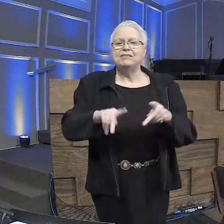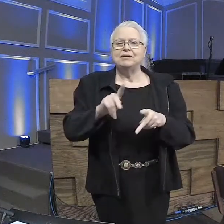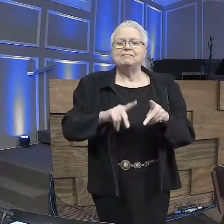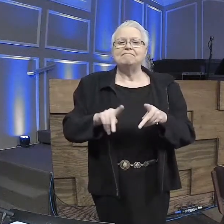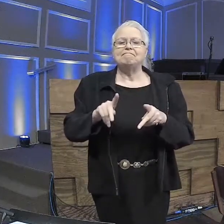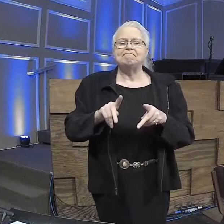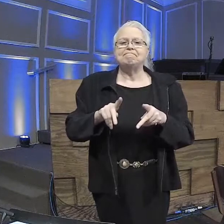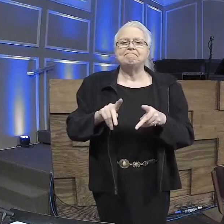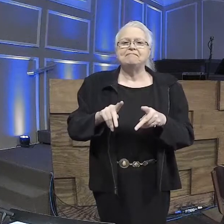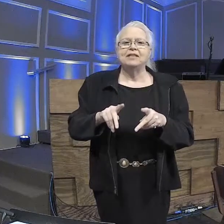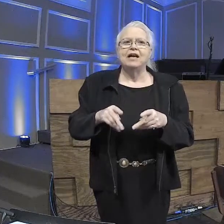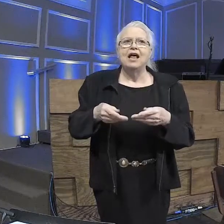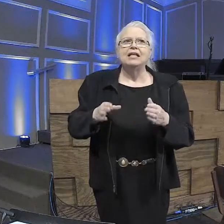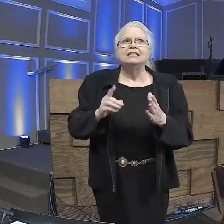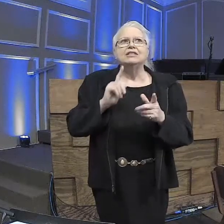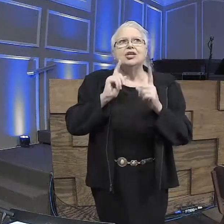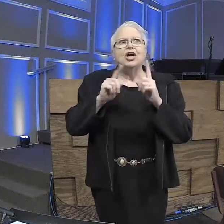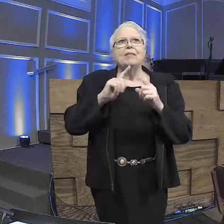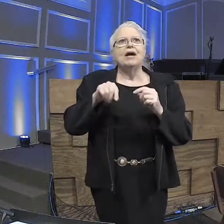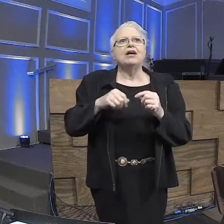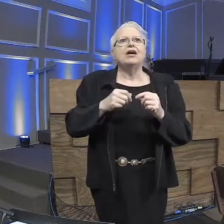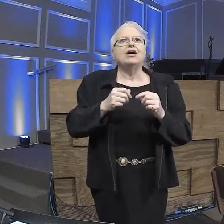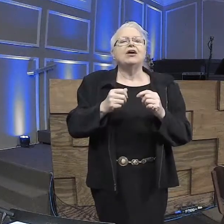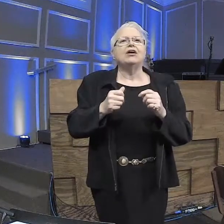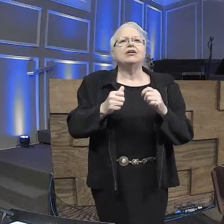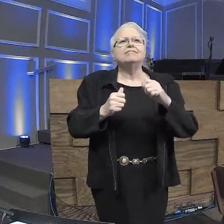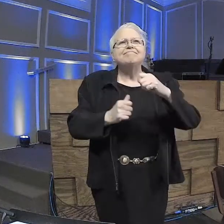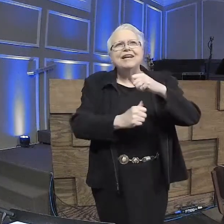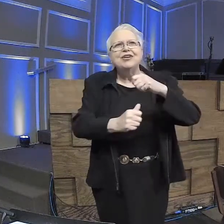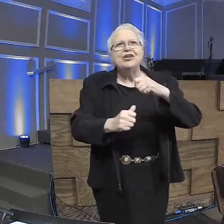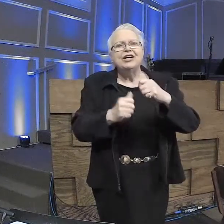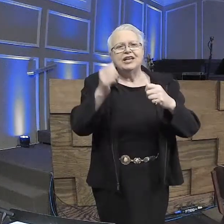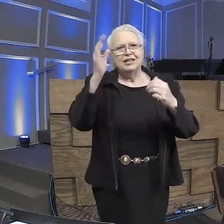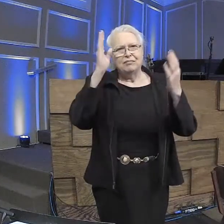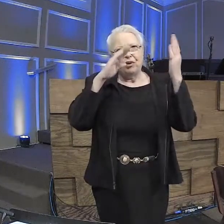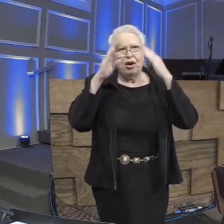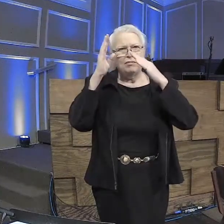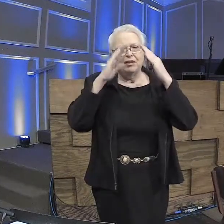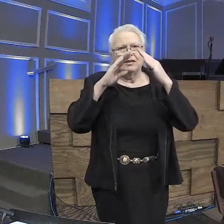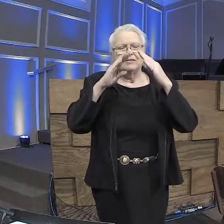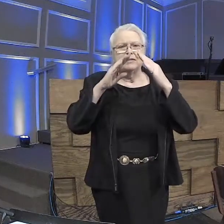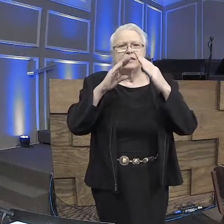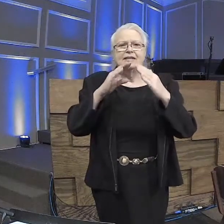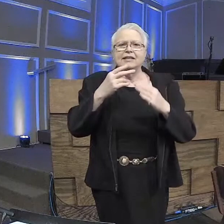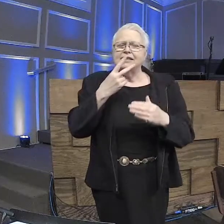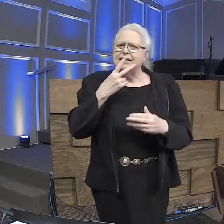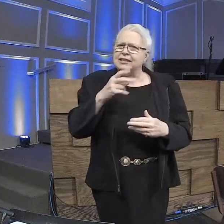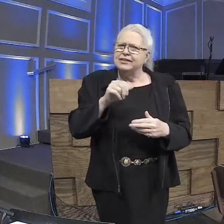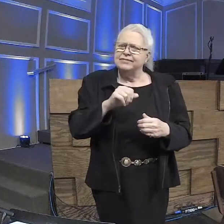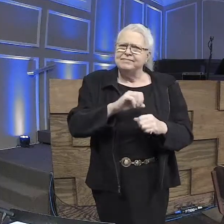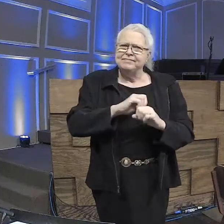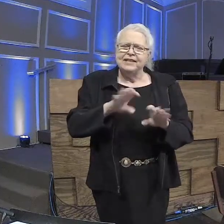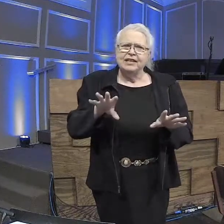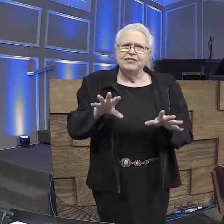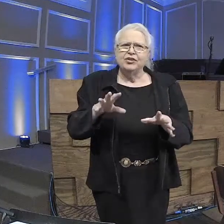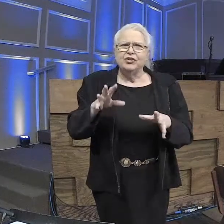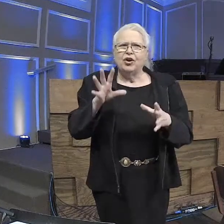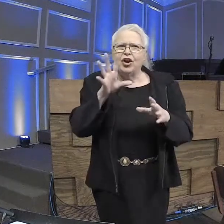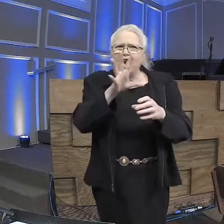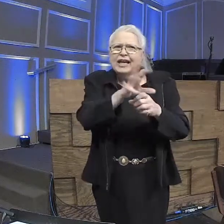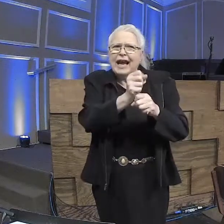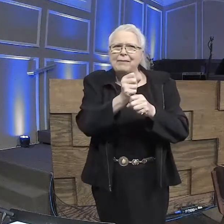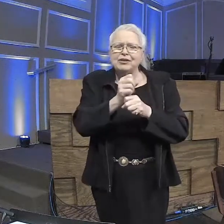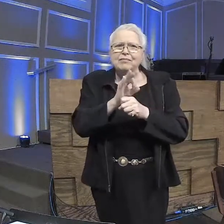practice, let's talk about our underlying problem, because verse 8 says, "See to that none of you are taken captive by philosophy, empty